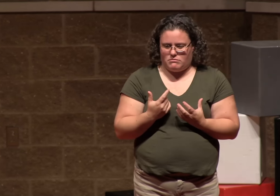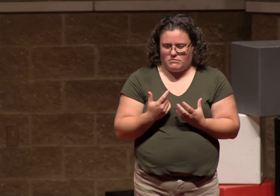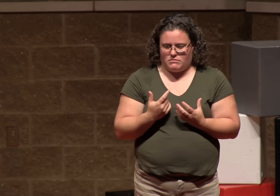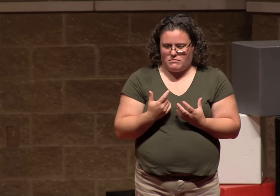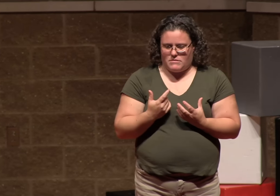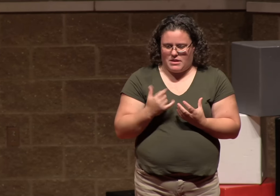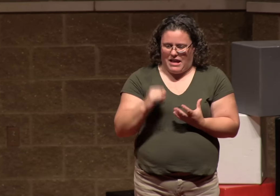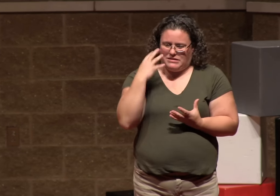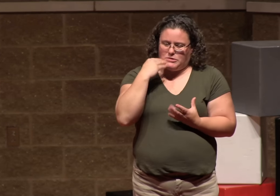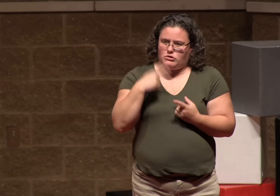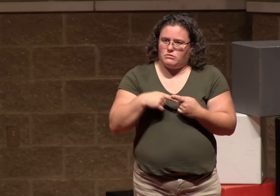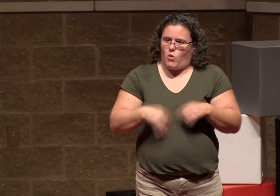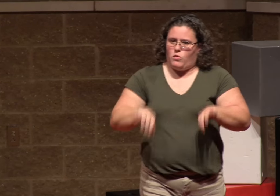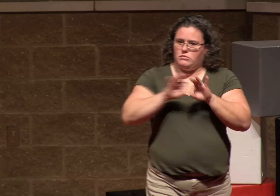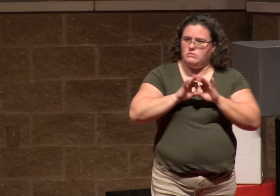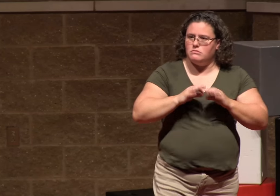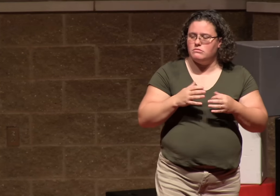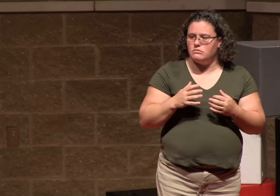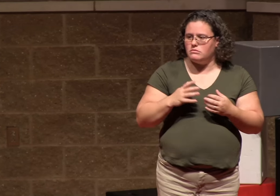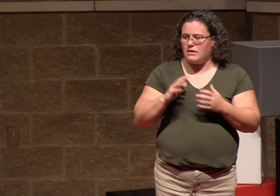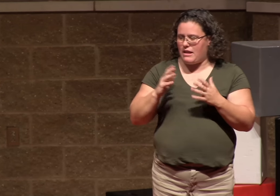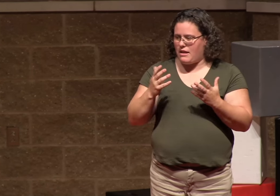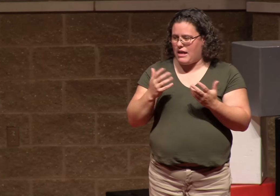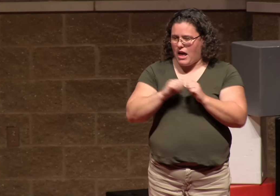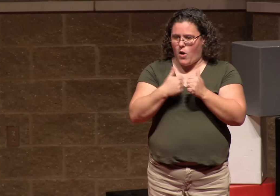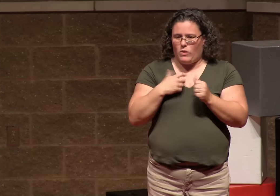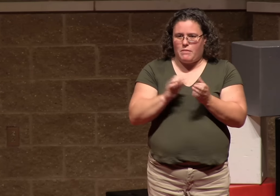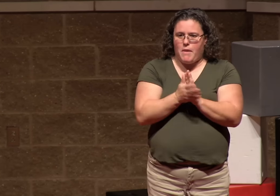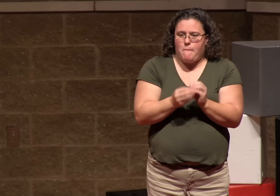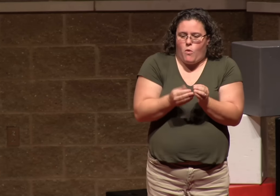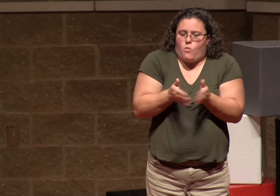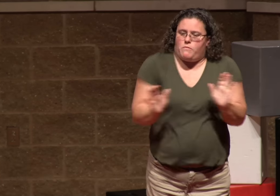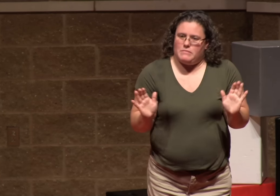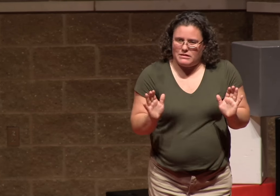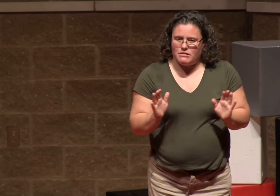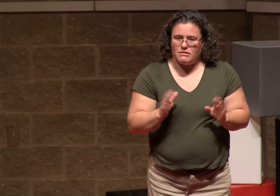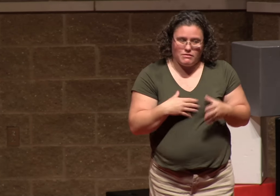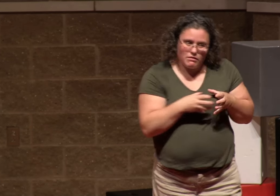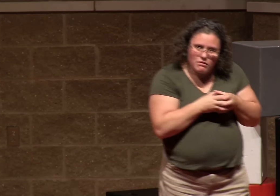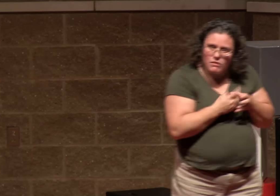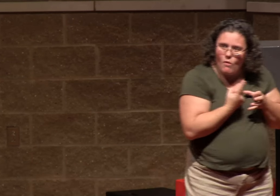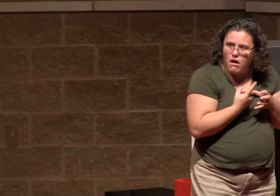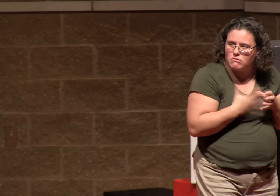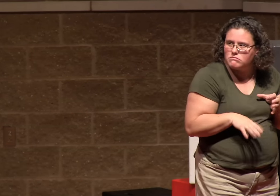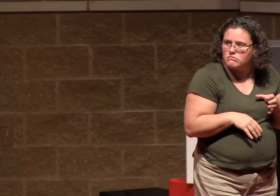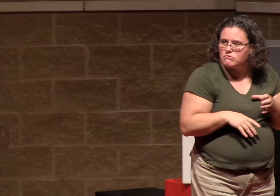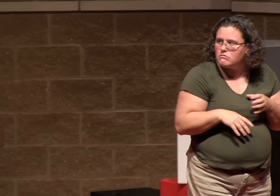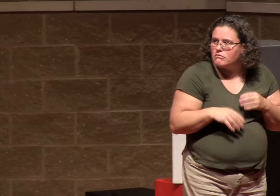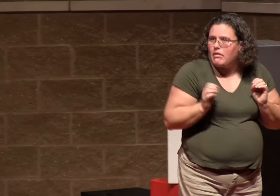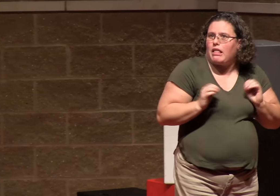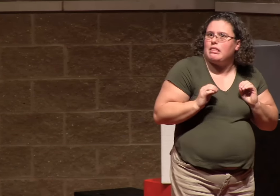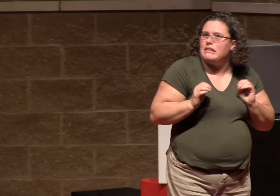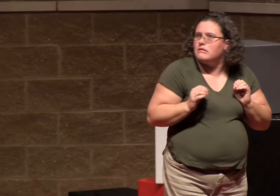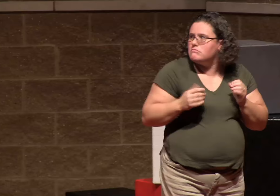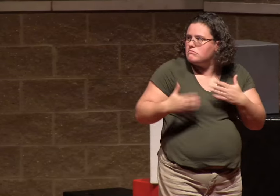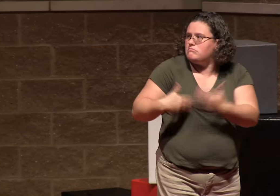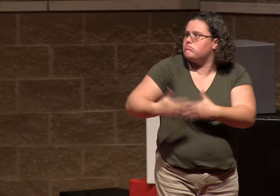me who I am today. Those experiences are important, but I also need to learn how to